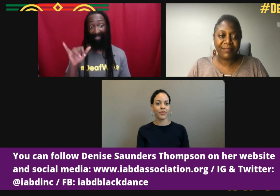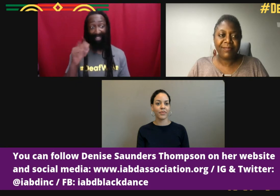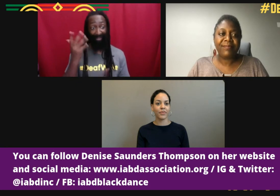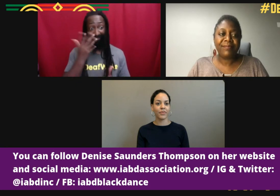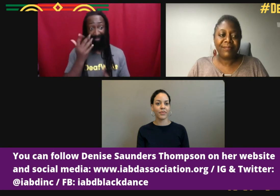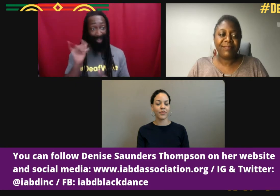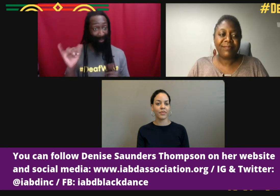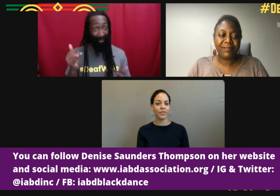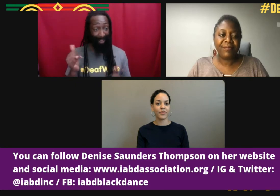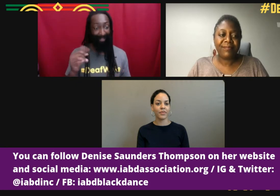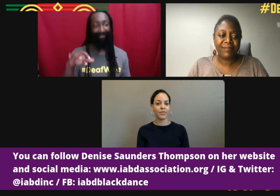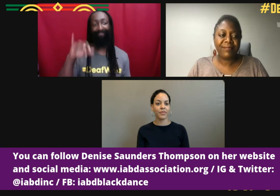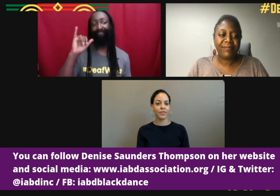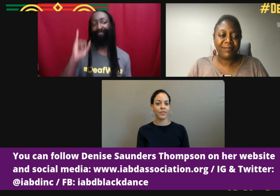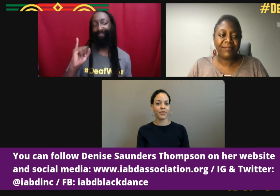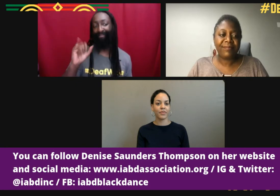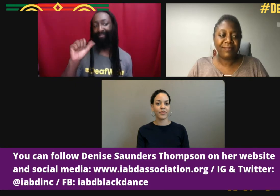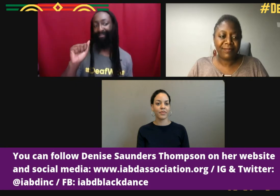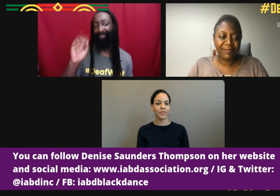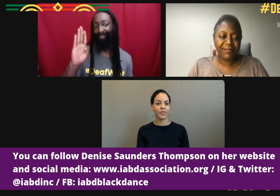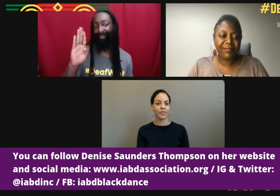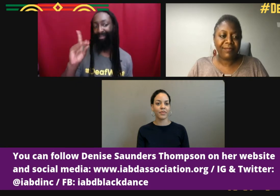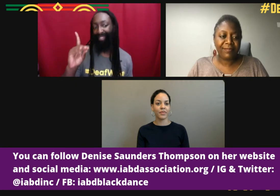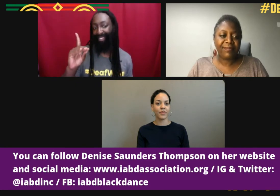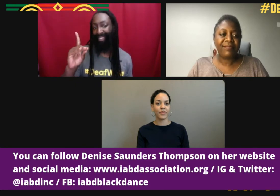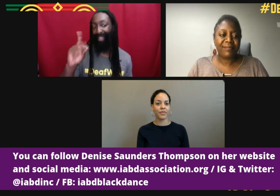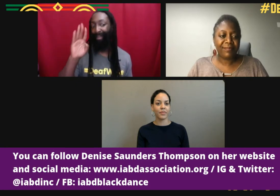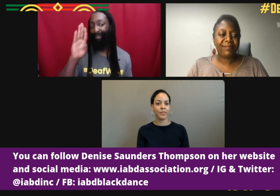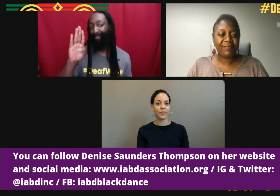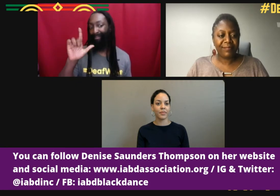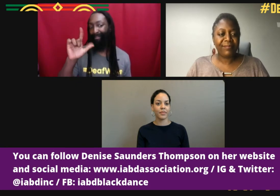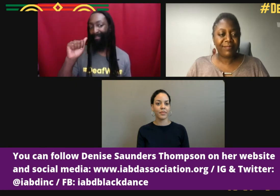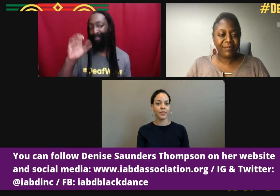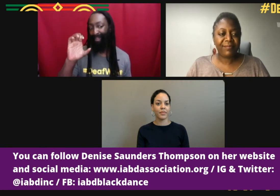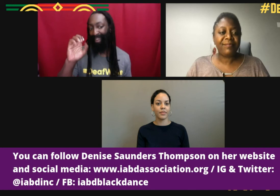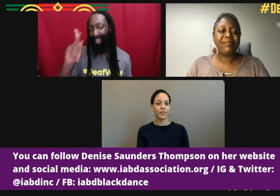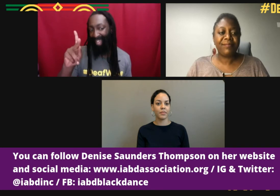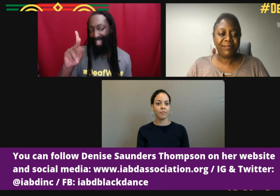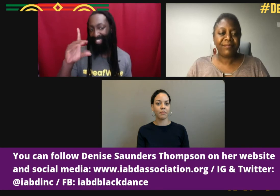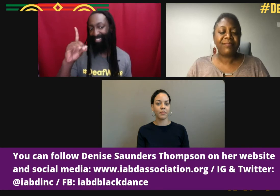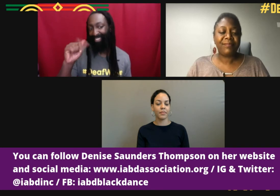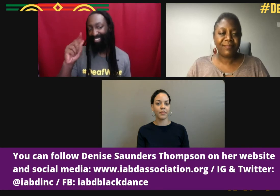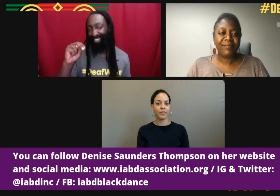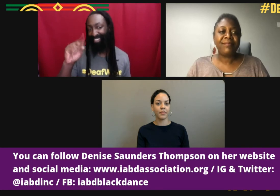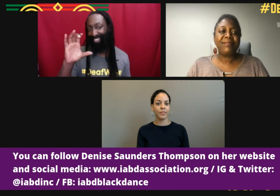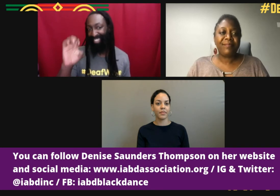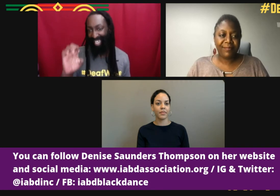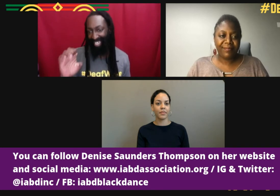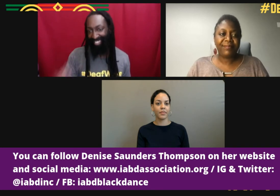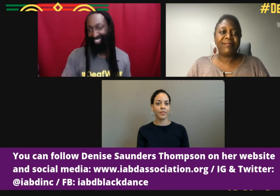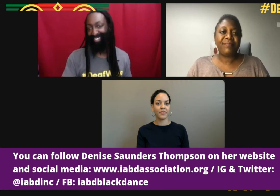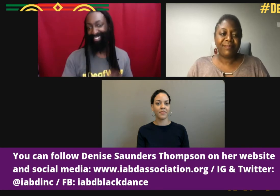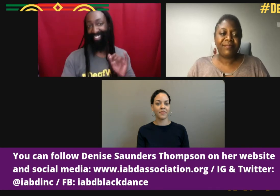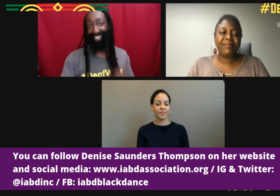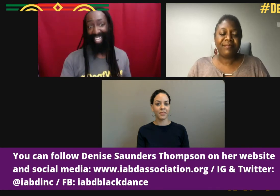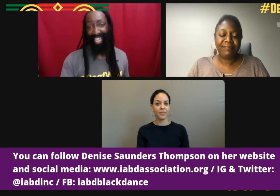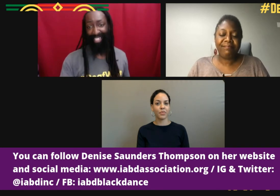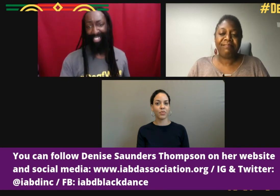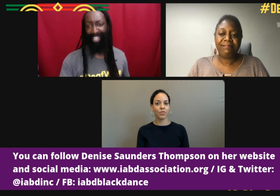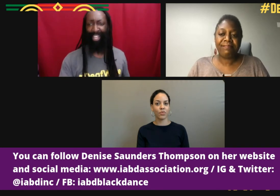And her Facebook, you can find her at IABD Black Dance.